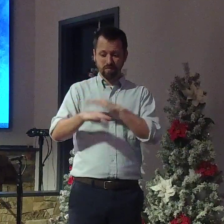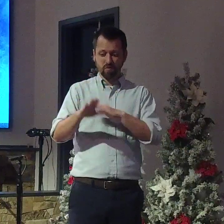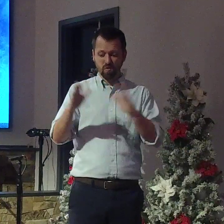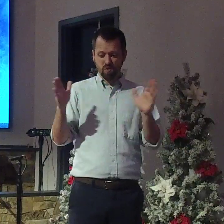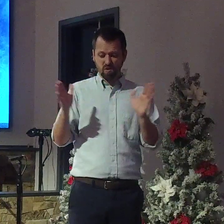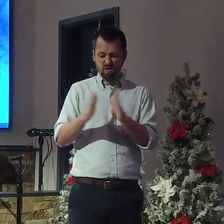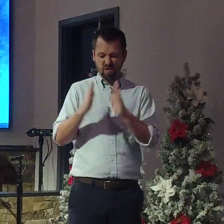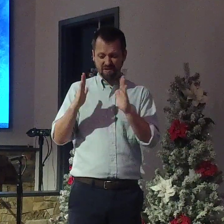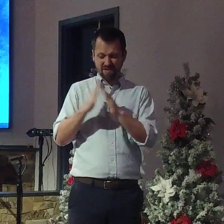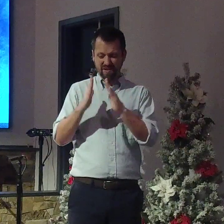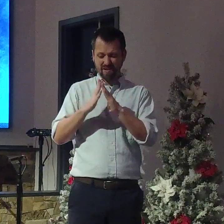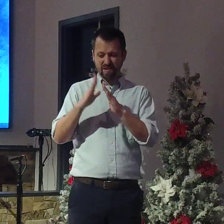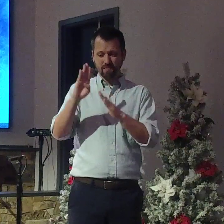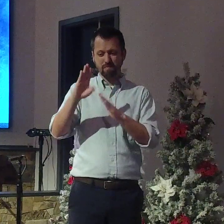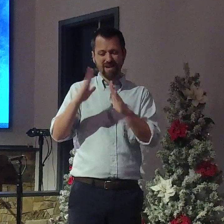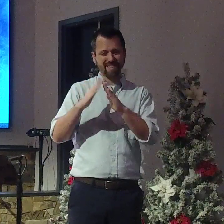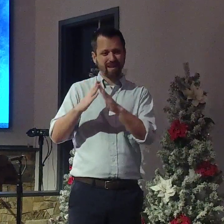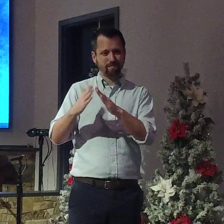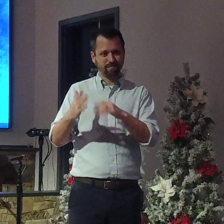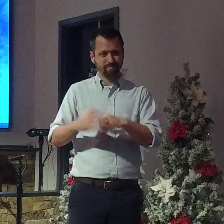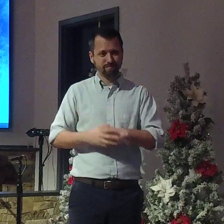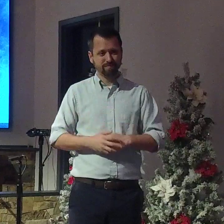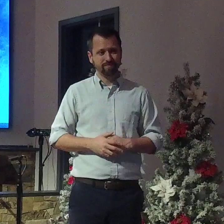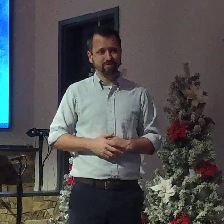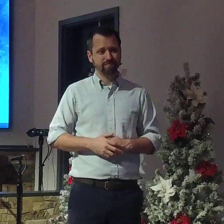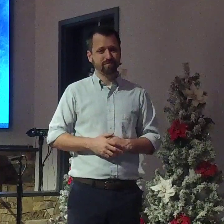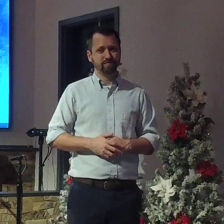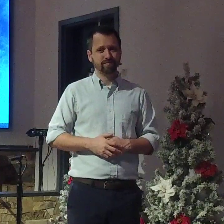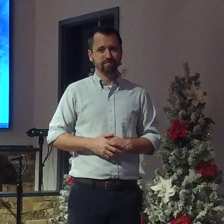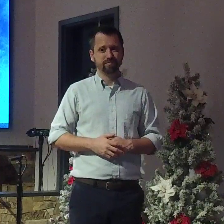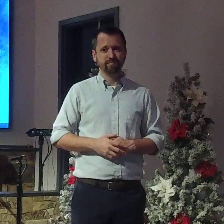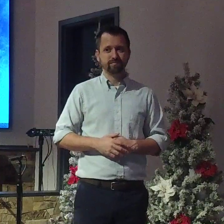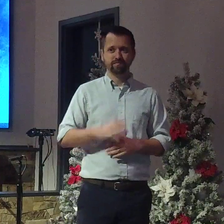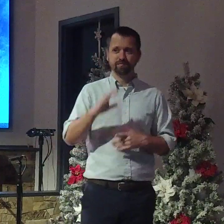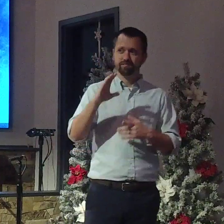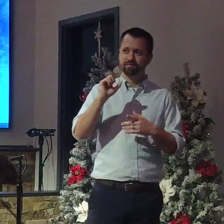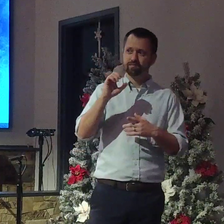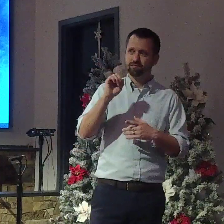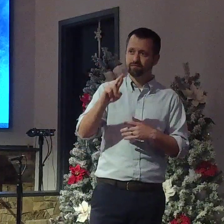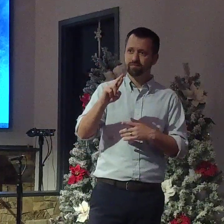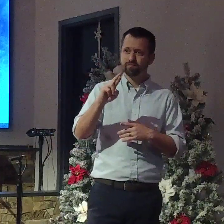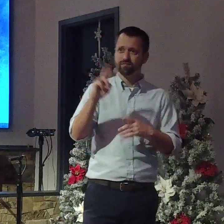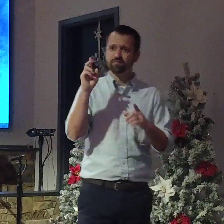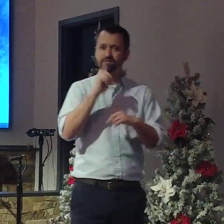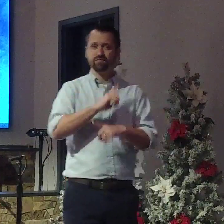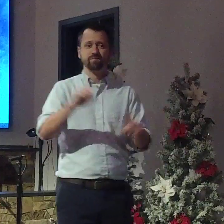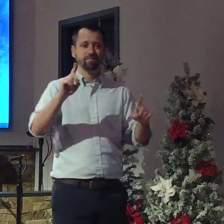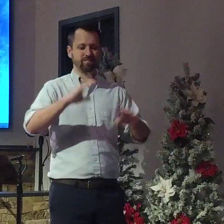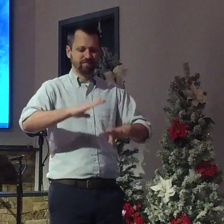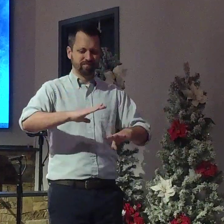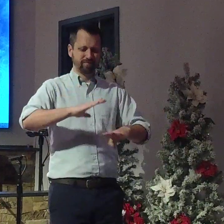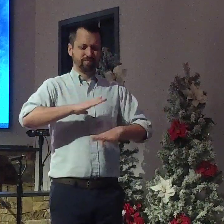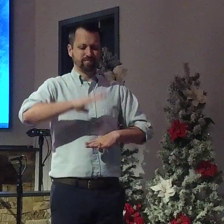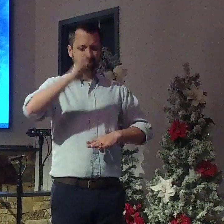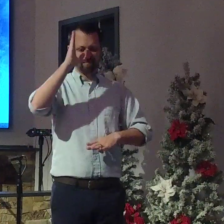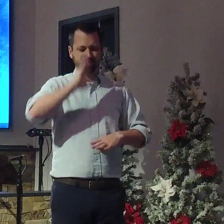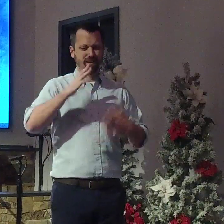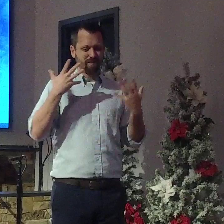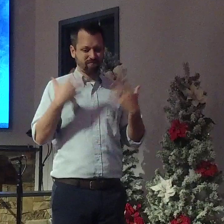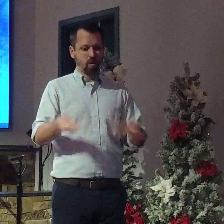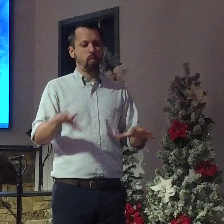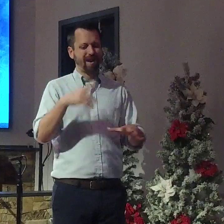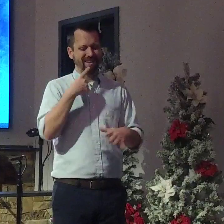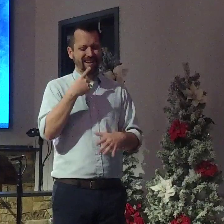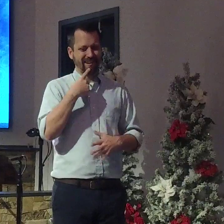house and lineage of David. He went there to be taxed with Mary, his betrothed wife, who was with